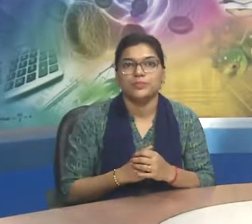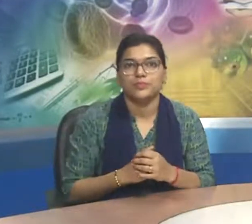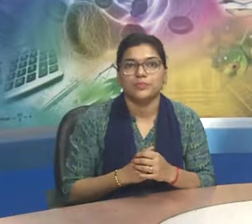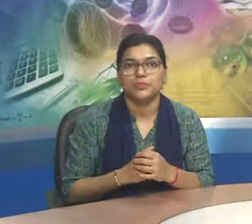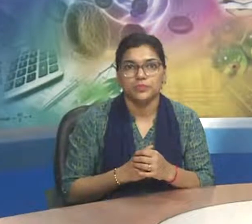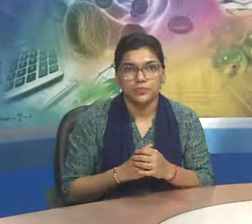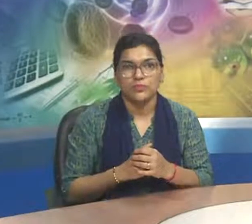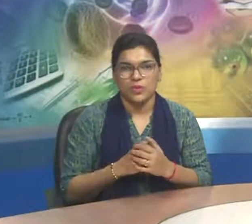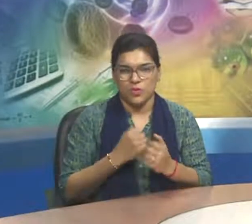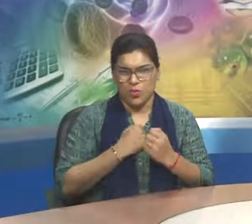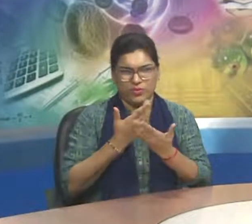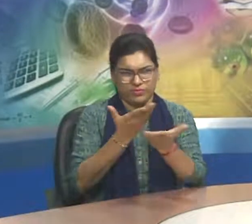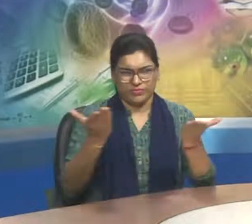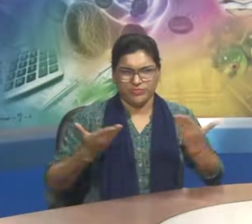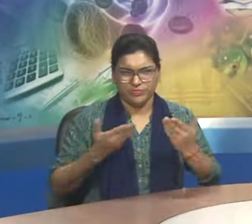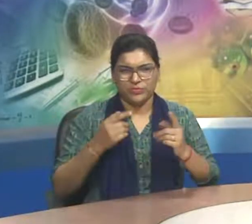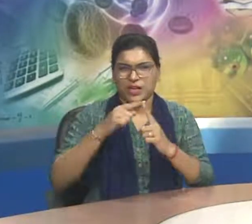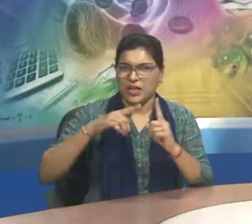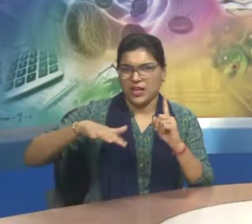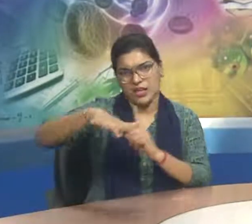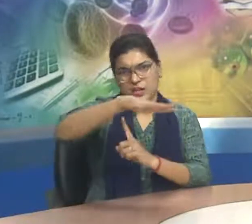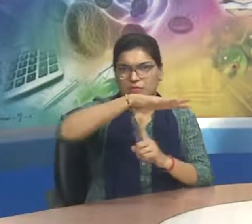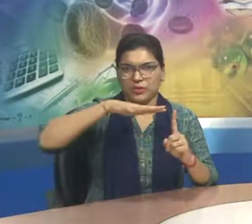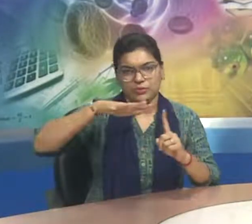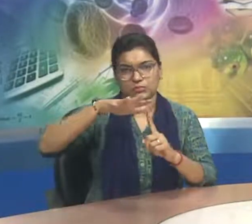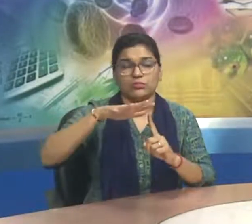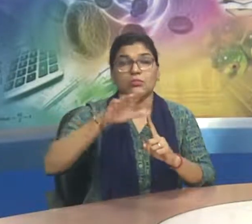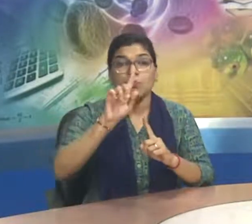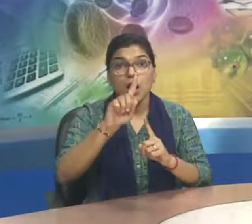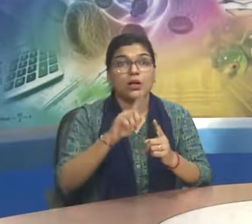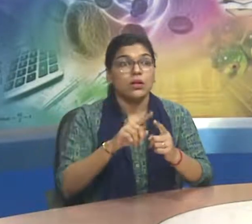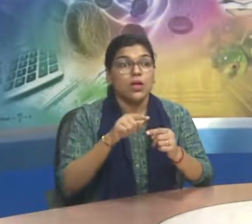Now let us begin our lesson. As you can see on the screen,